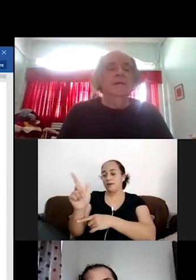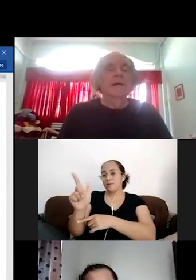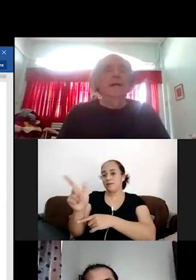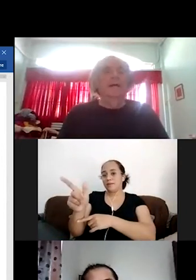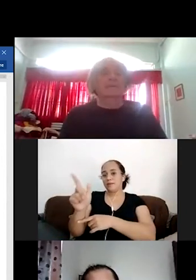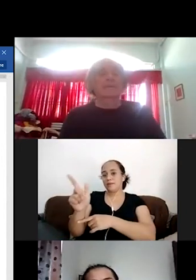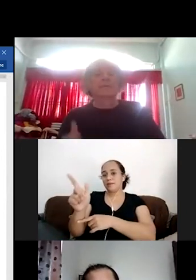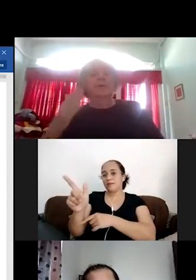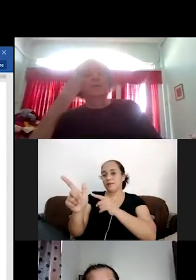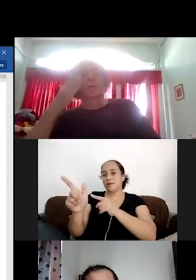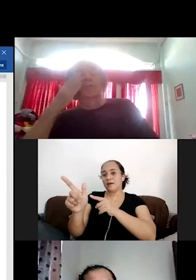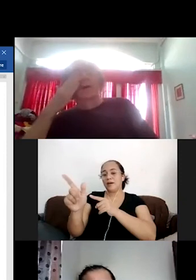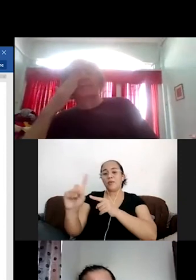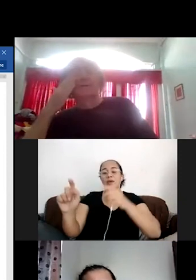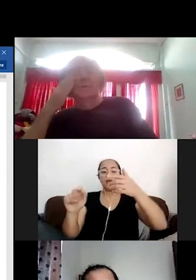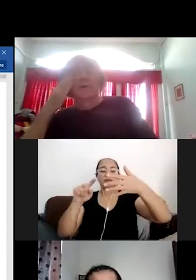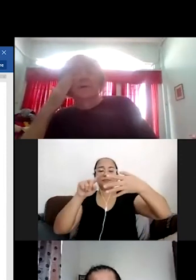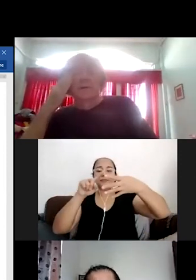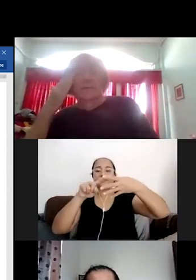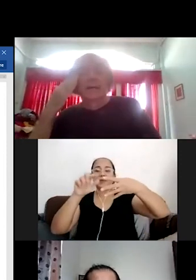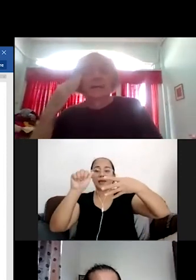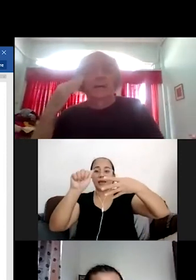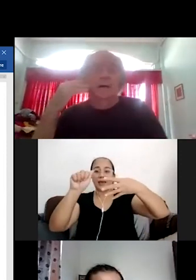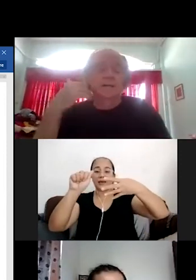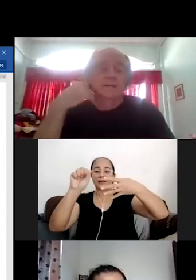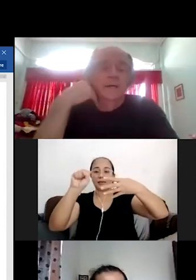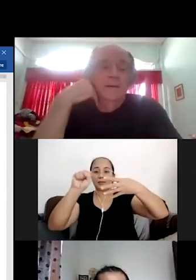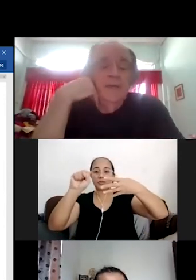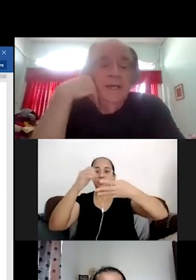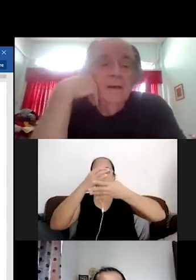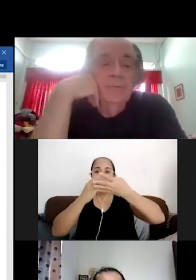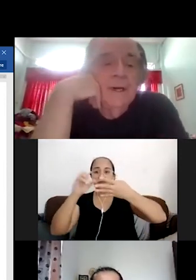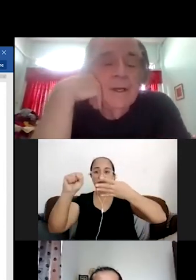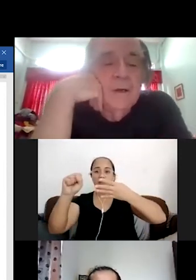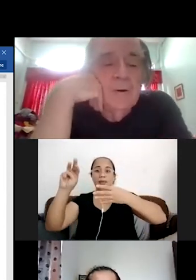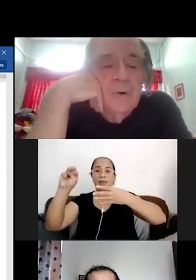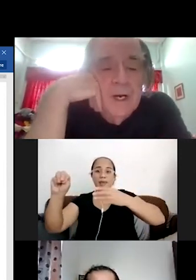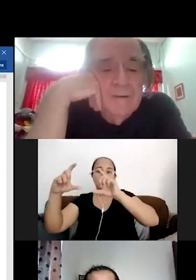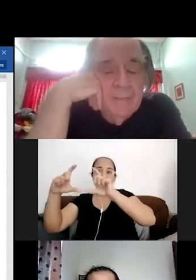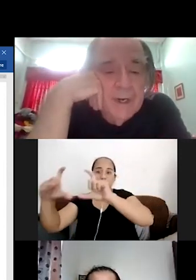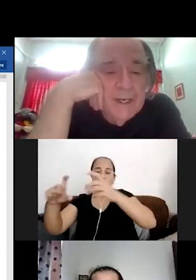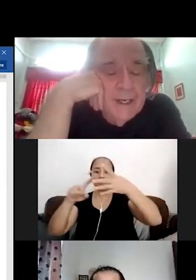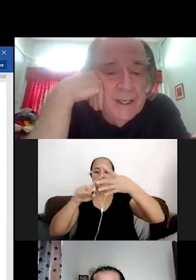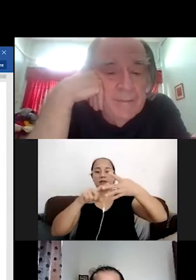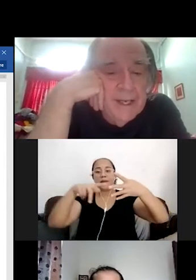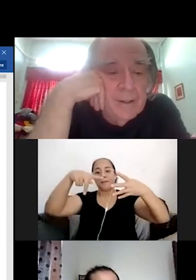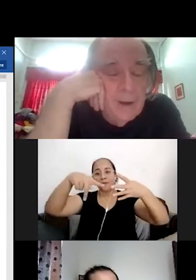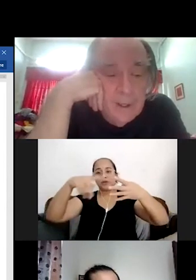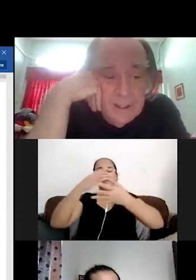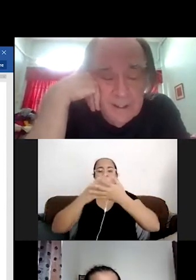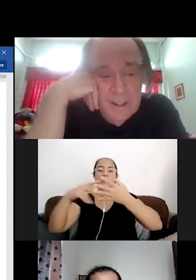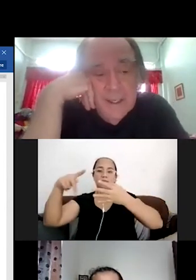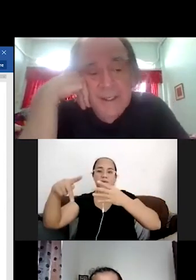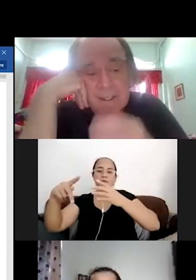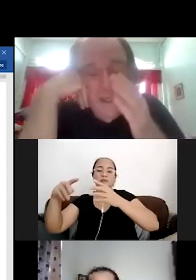is A, a subject or part of a subject in the main clause. B, a predicate or part of the predicate in the main